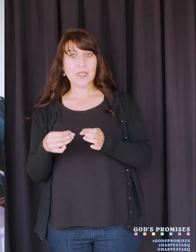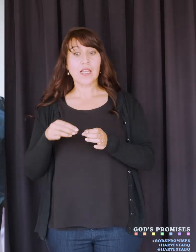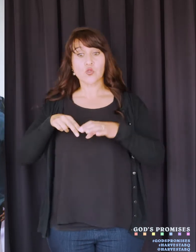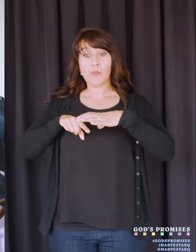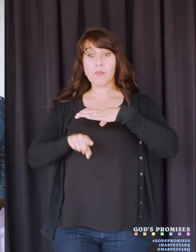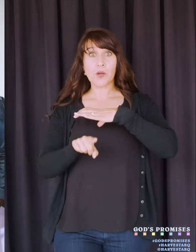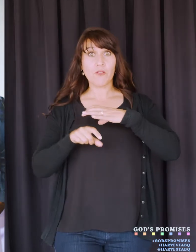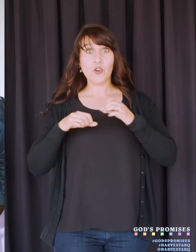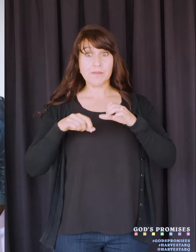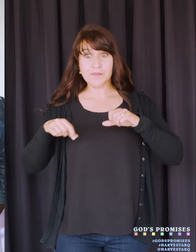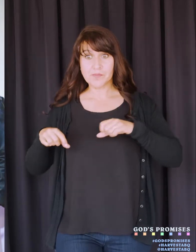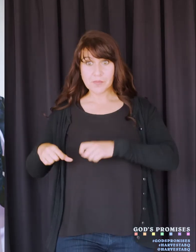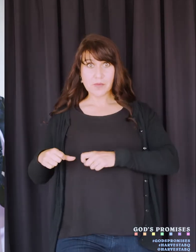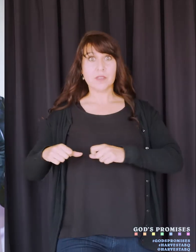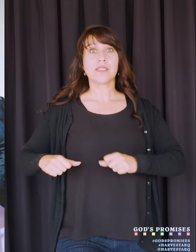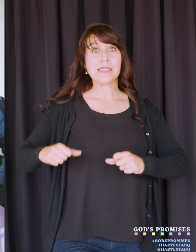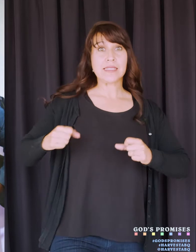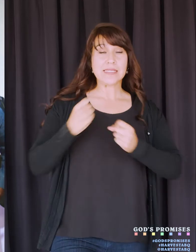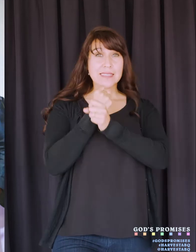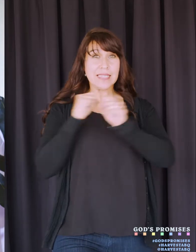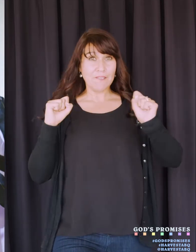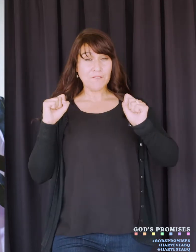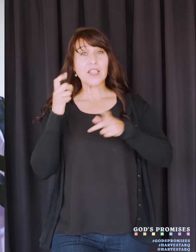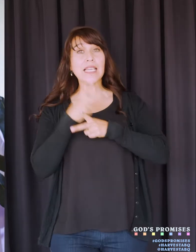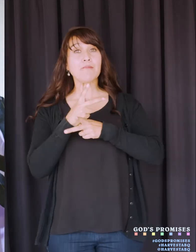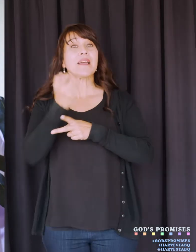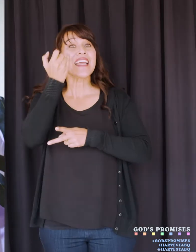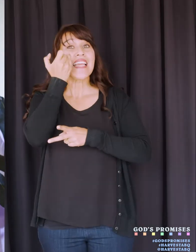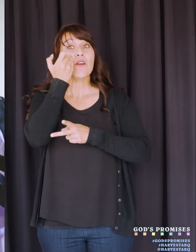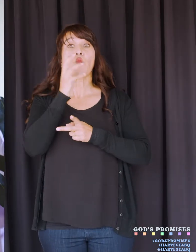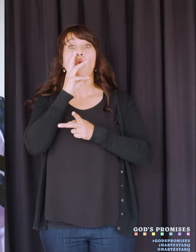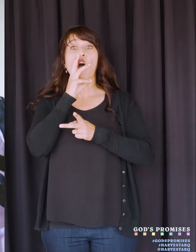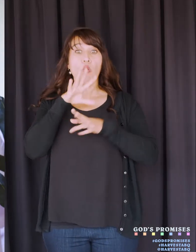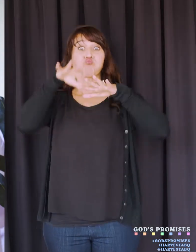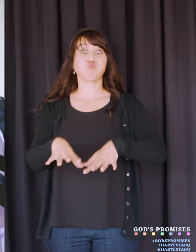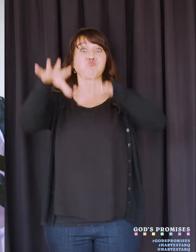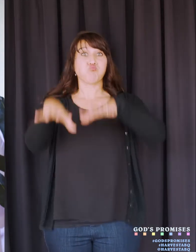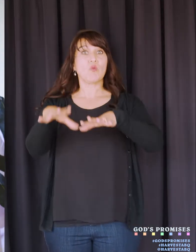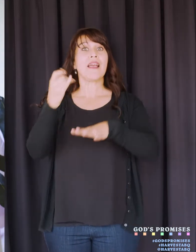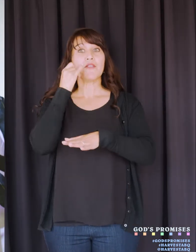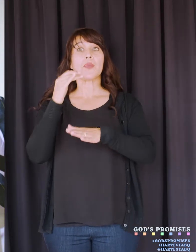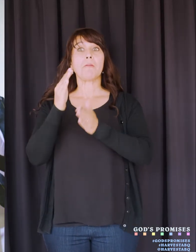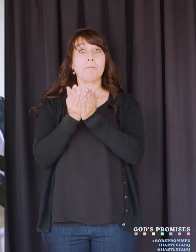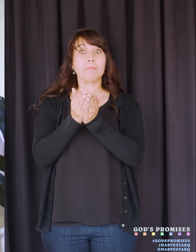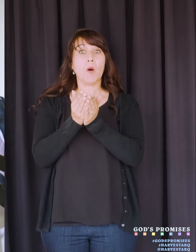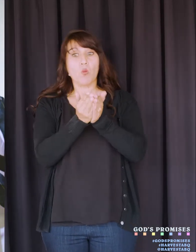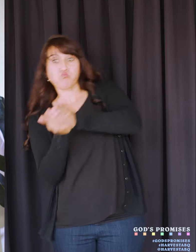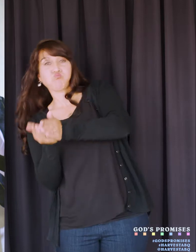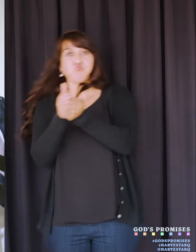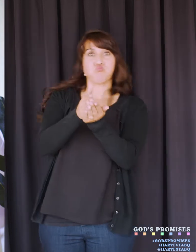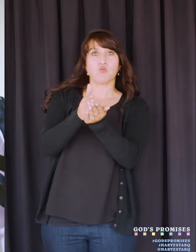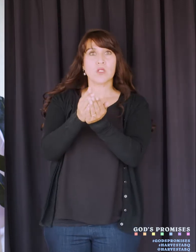step into it and it locks your legs in so that if you hit rough water or if the boat shifts, you